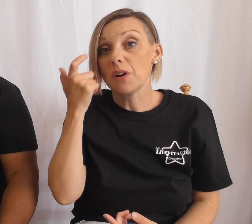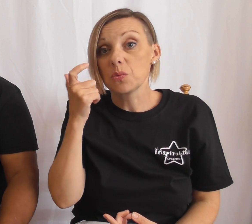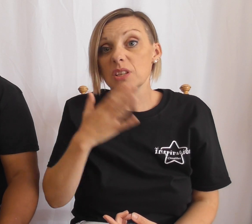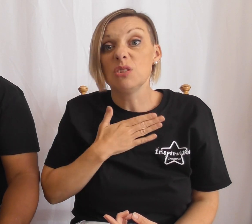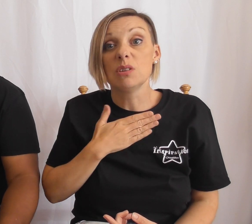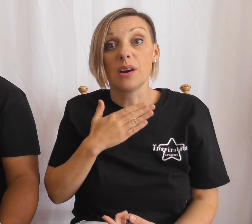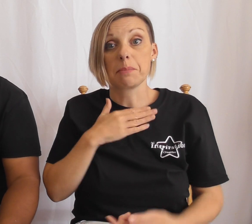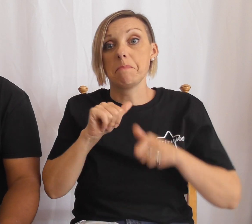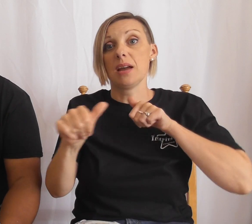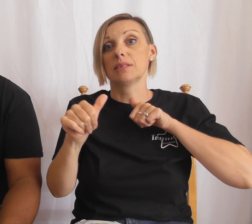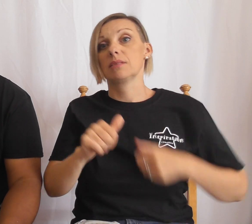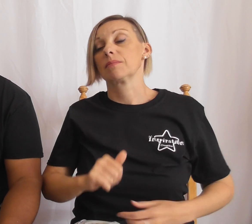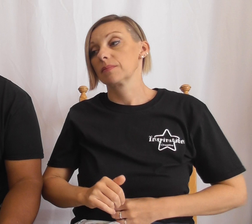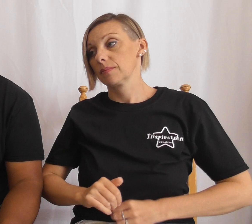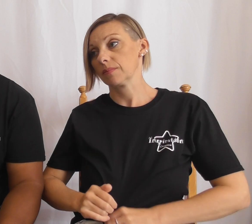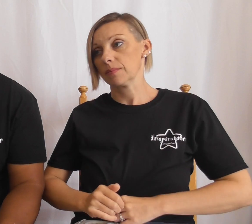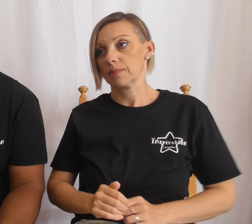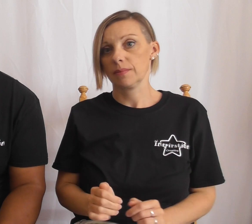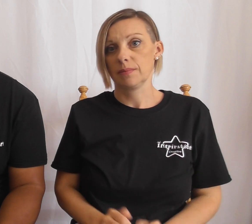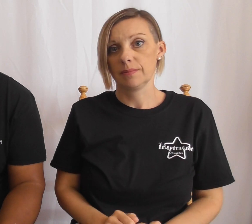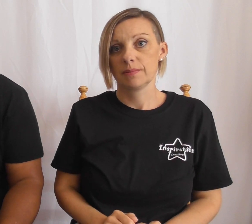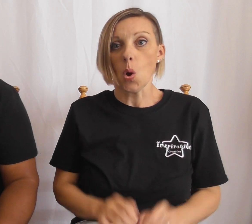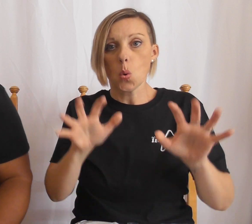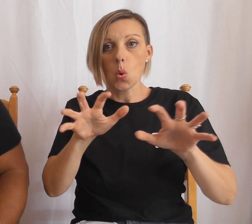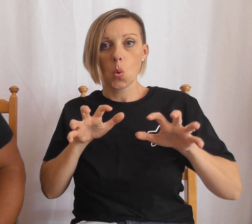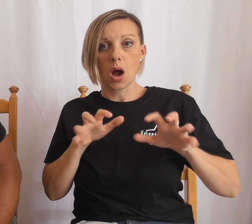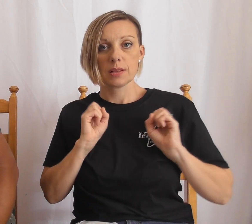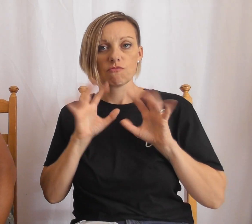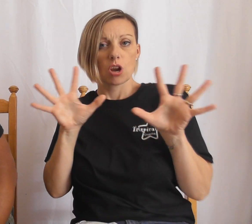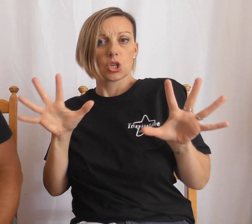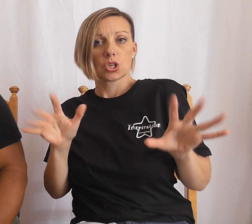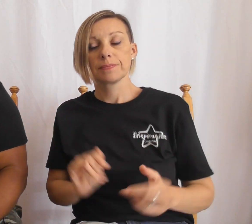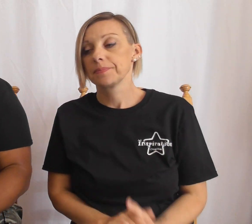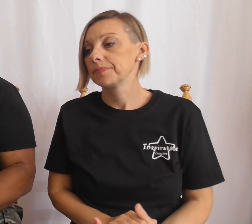you can find one that you like best. This one is called Ice Fresh.